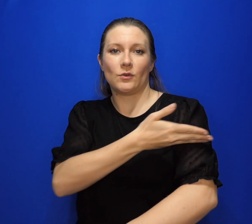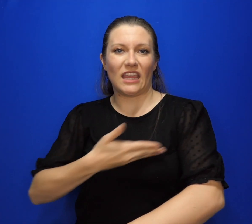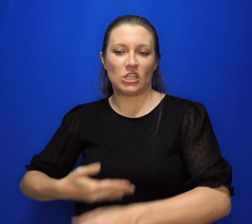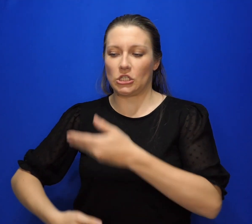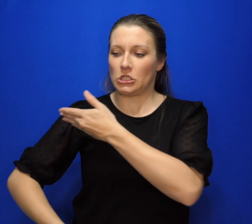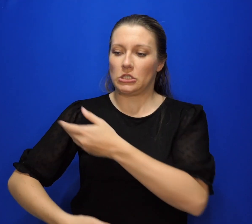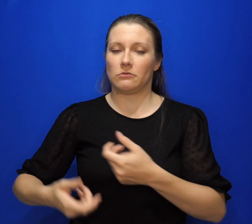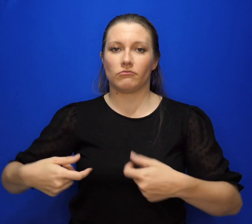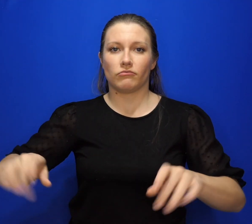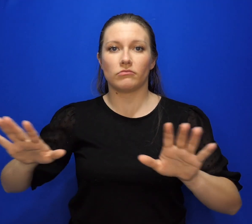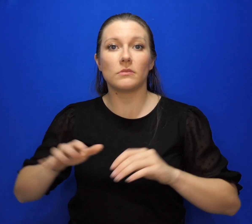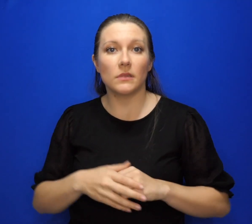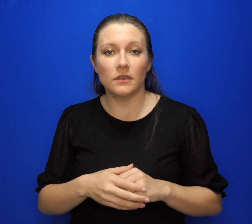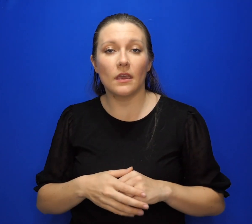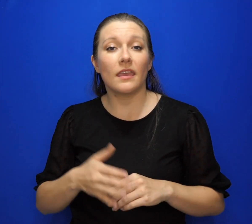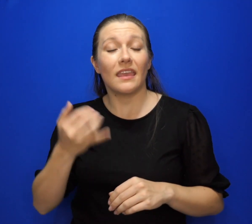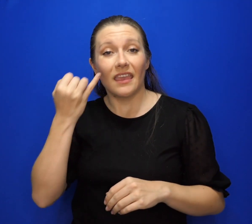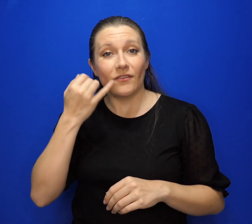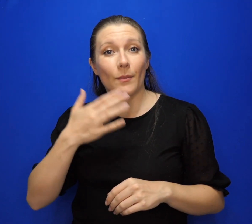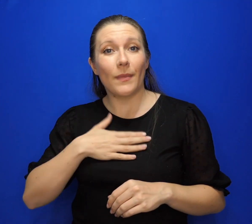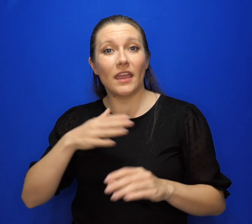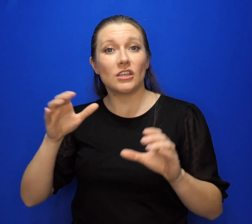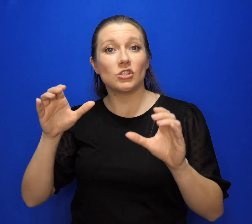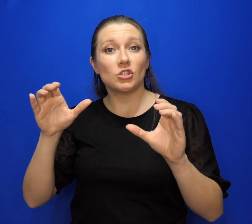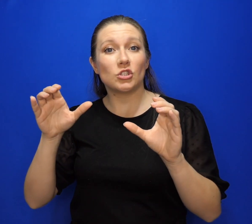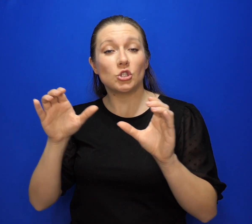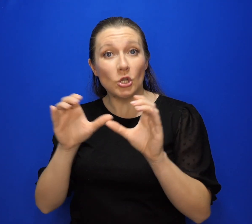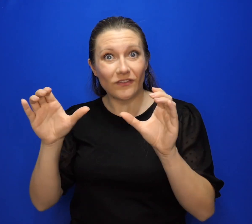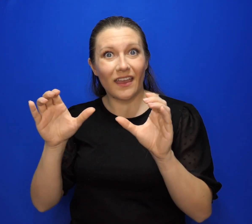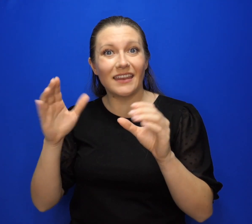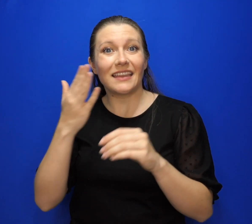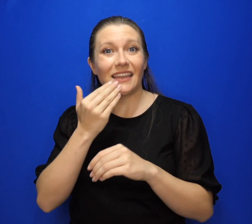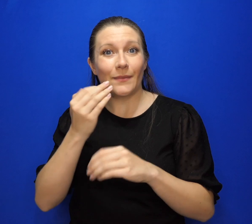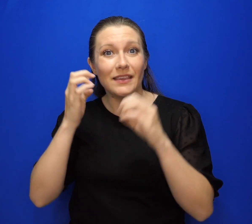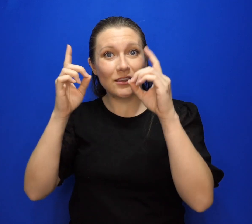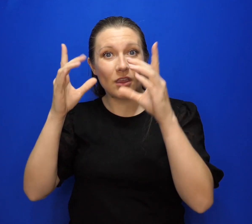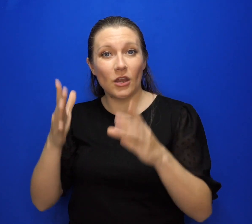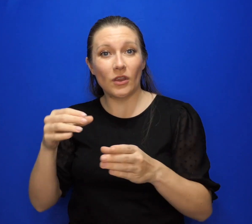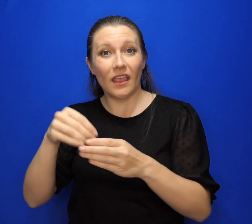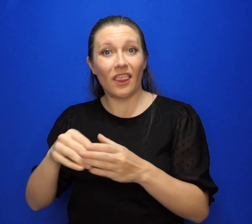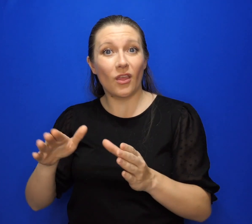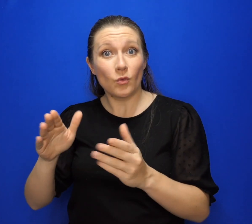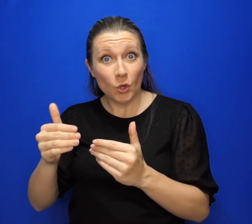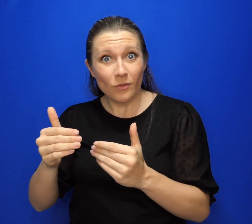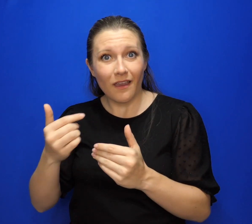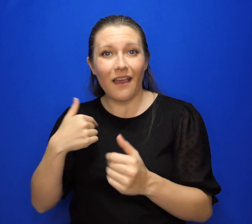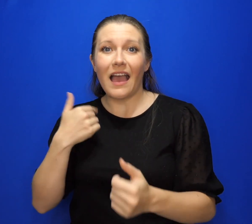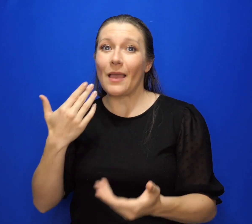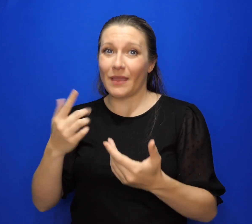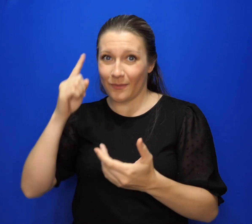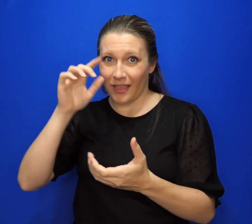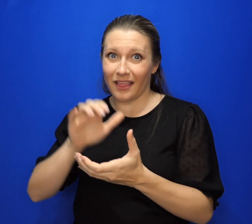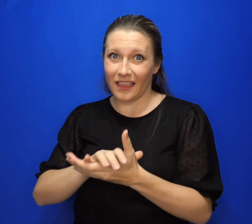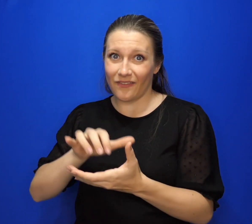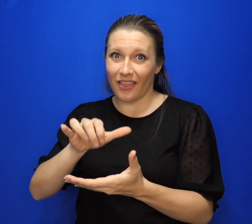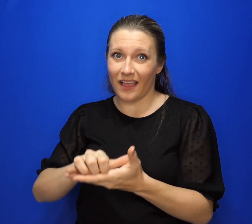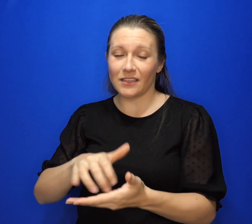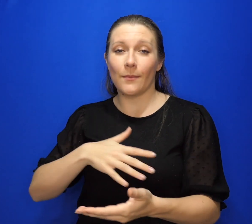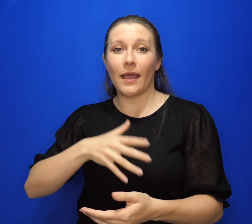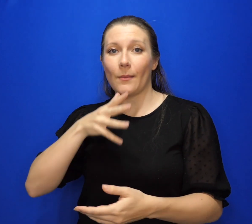amputation. If my certified diabetes educator mom hadn't been in the room, I might have actually believed that. So my